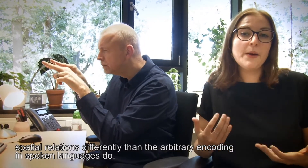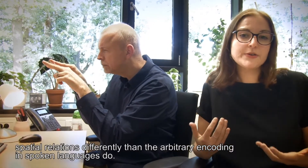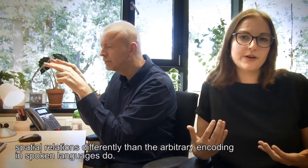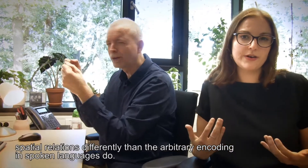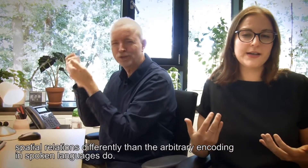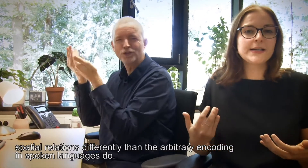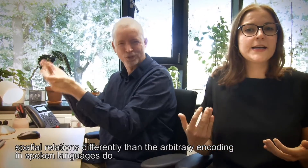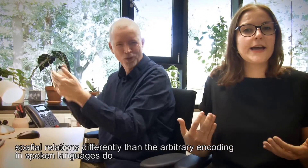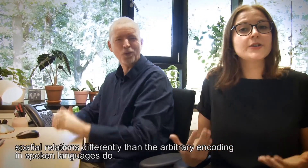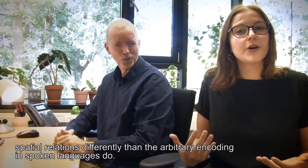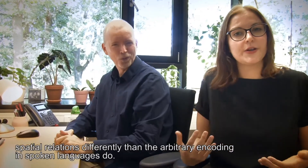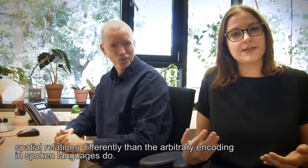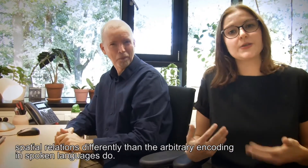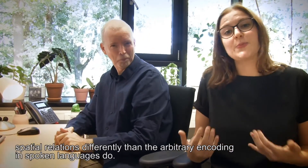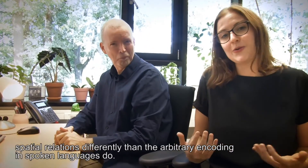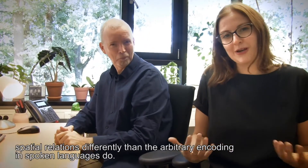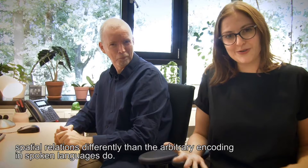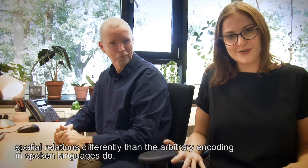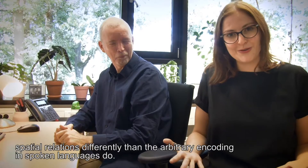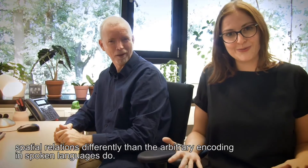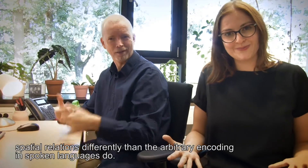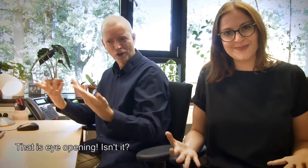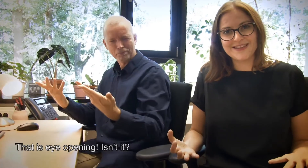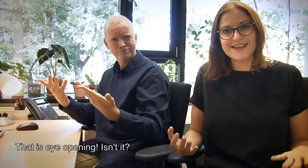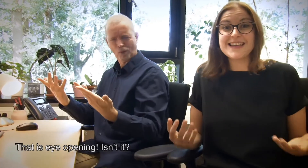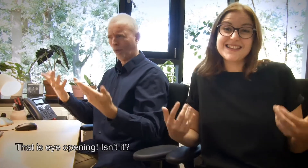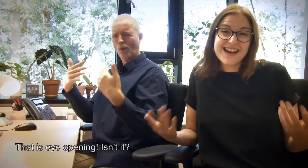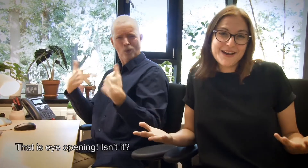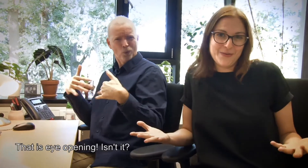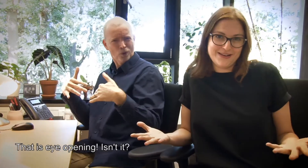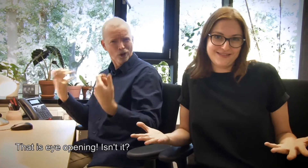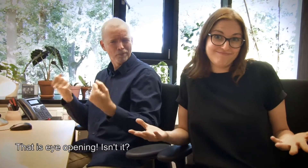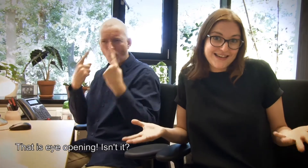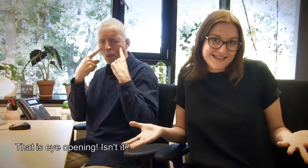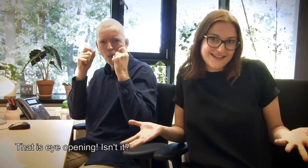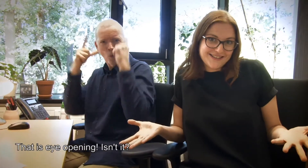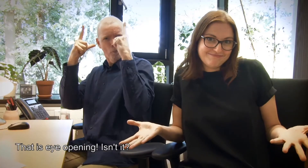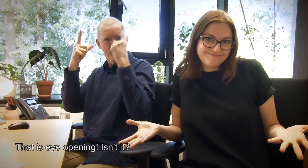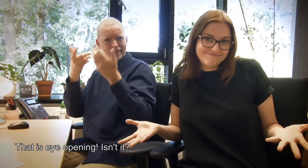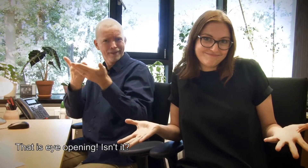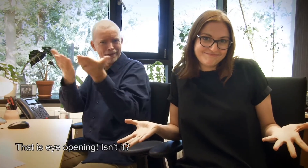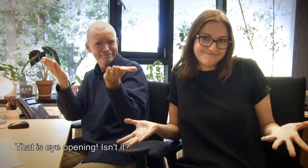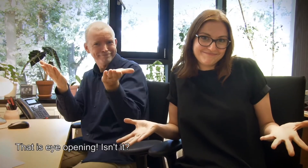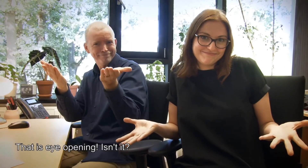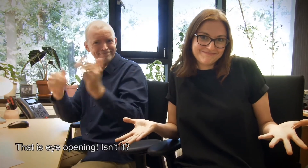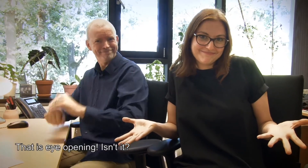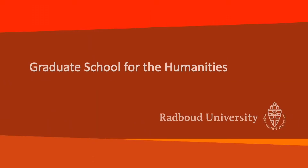the arbitrary encodings in spoken languages do. That's eye-opening, isn't it?